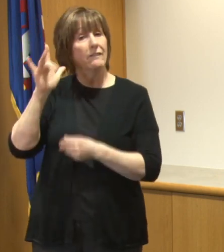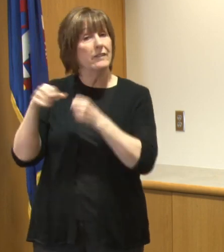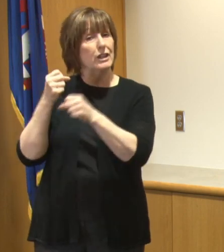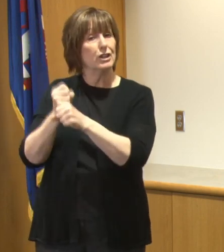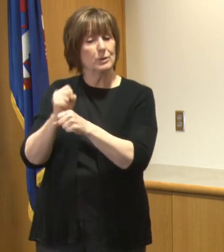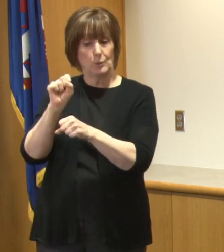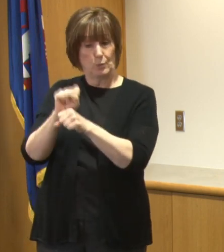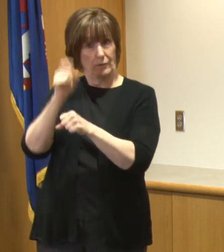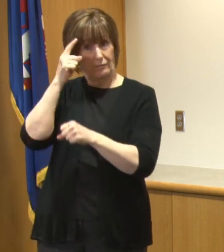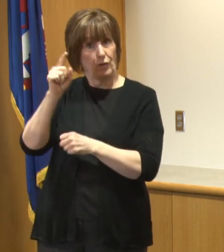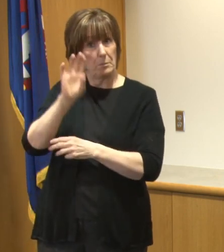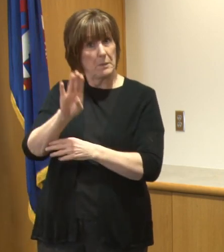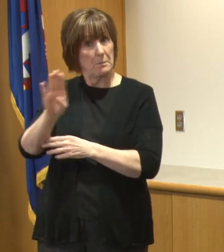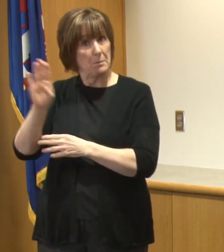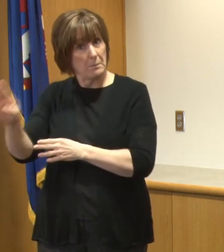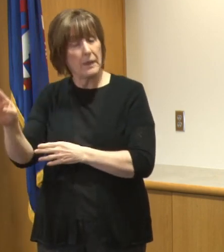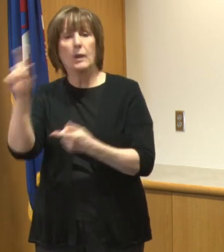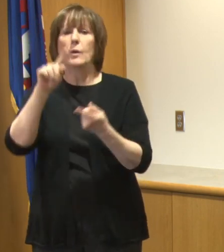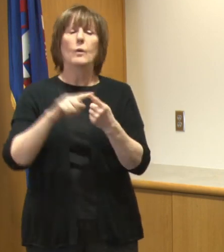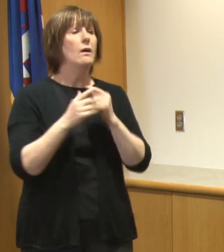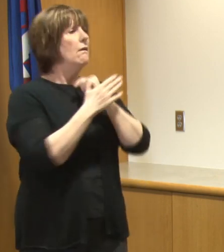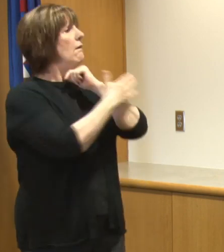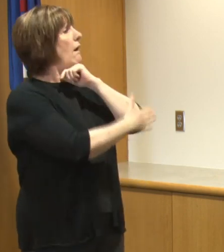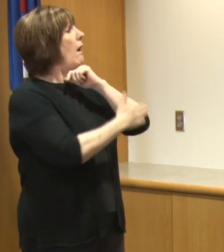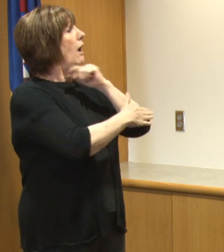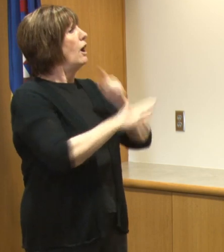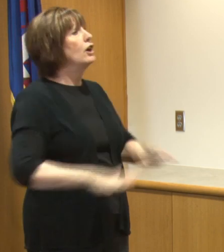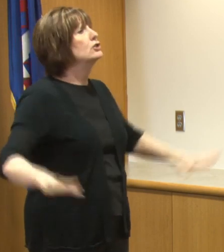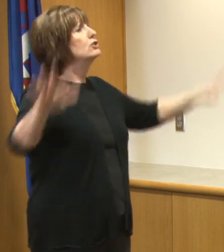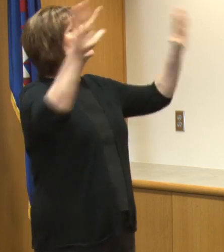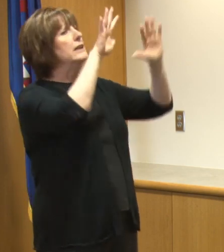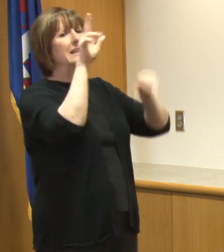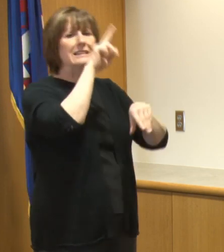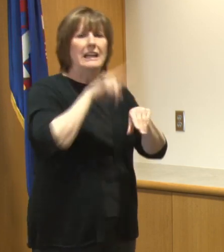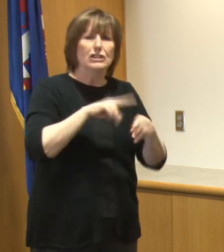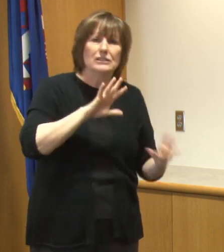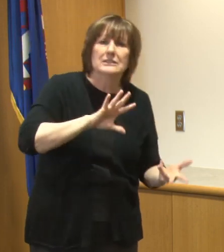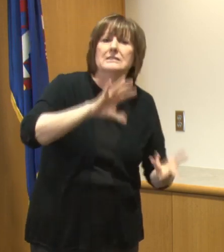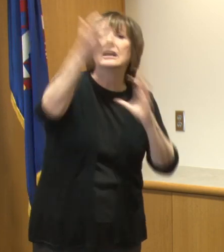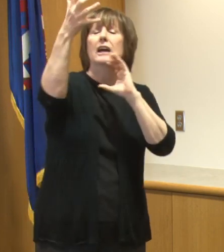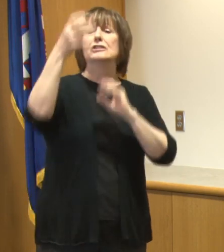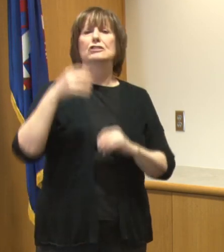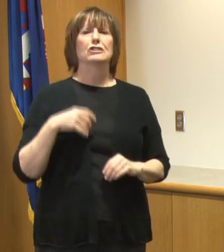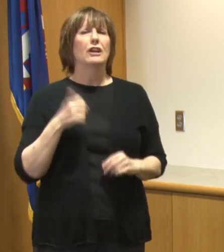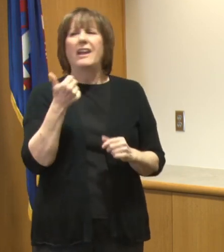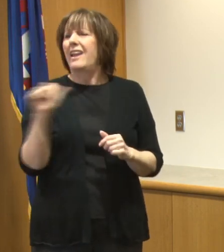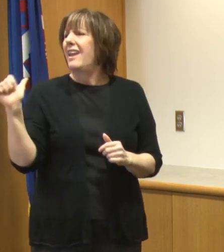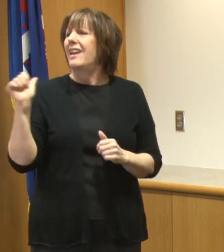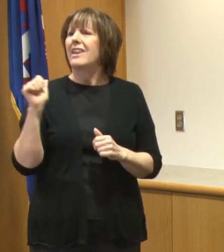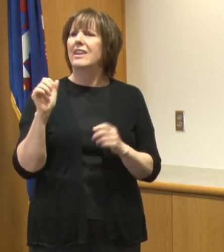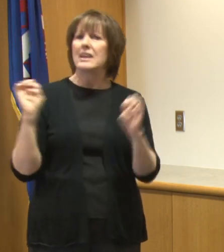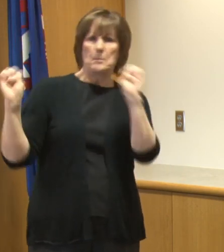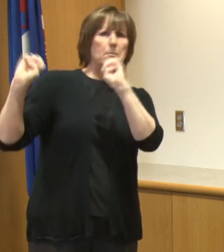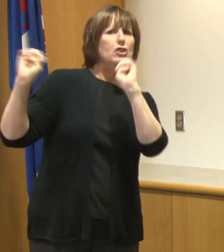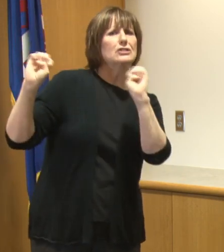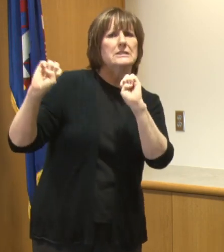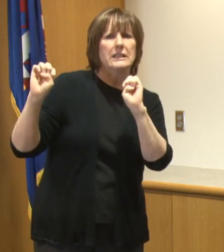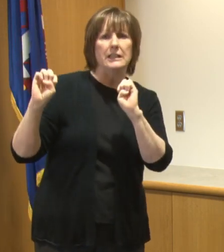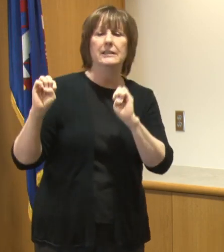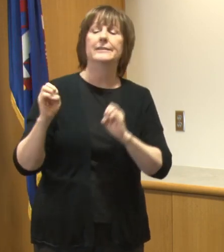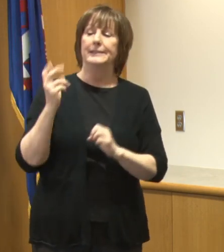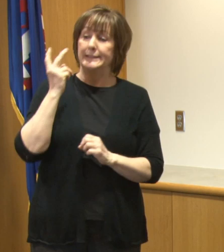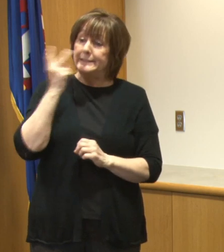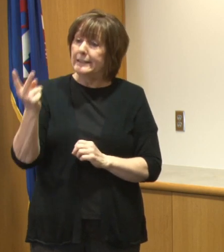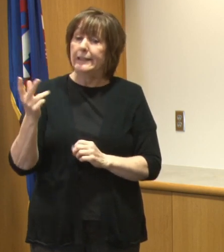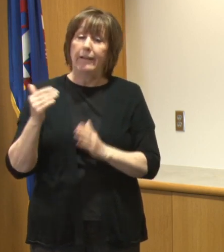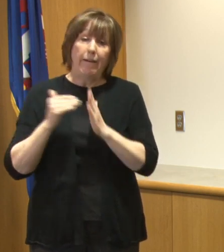Business Bureau, over and over, whenever our country experiences natural disasters, any sort of crisis, we see